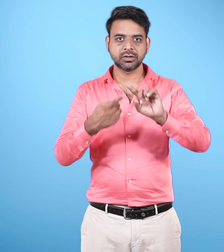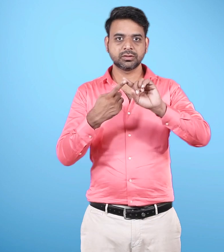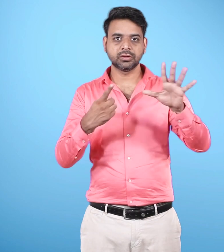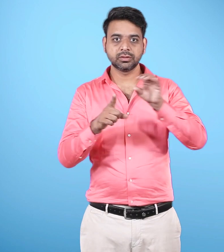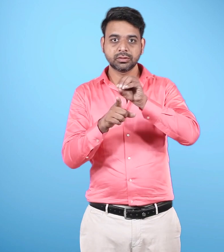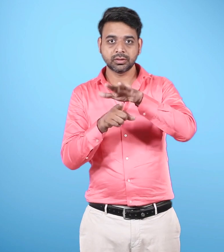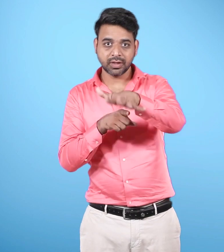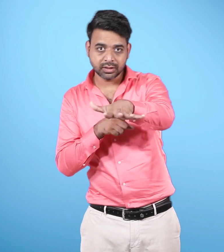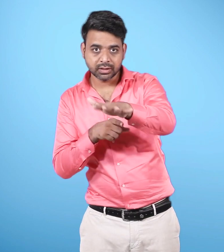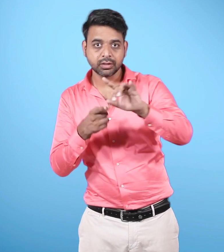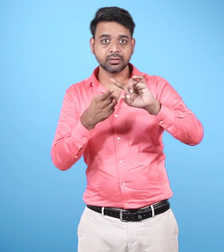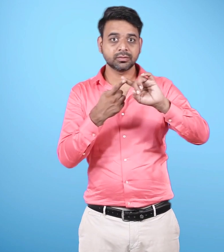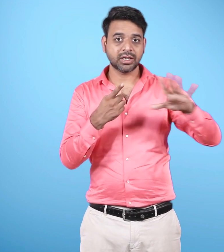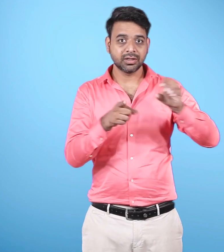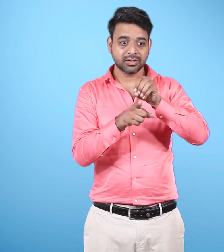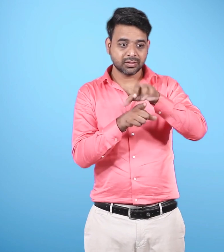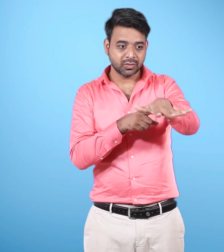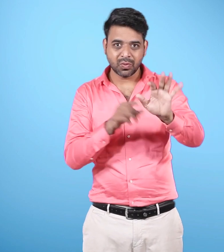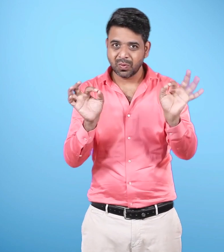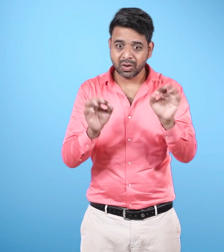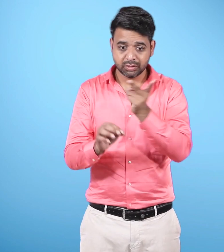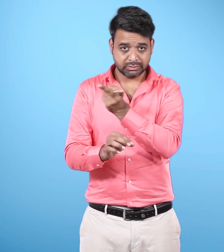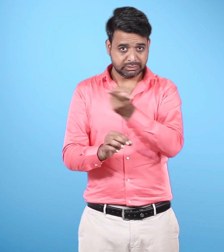Conductors and insulators are equally important for us.